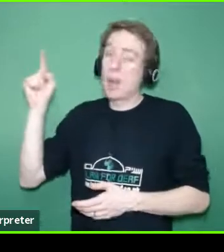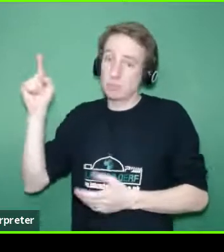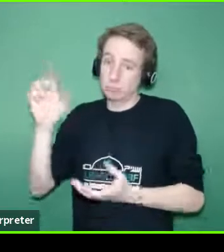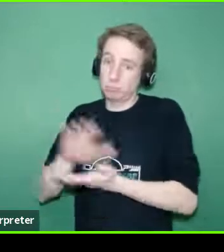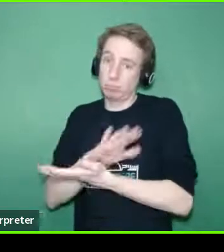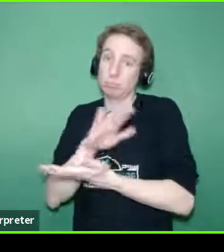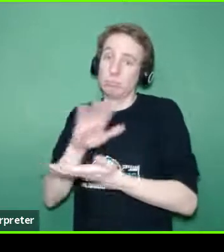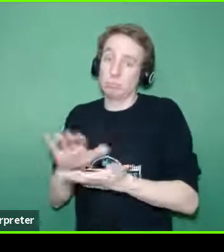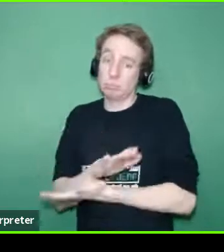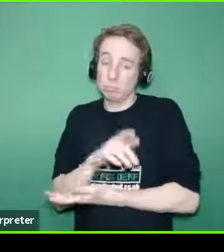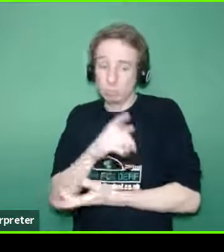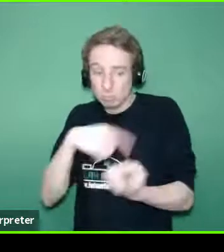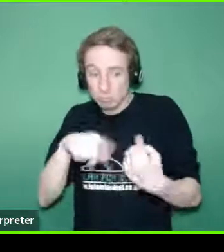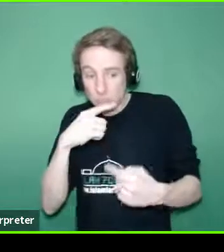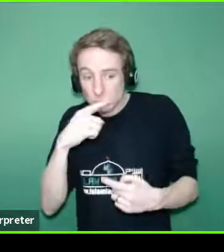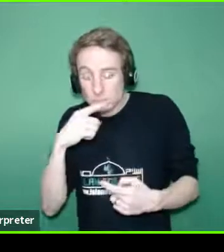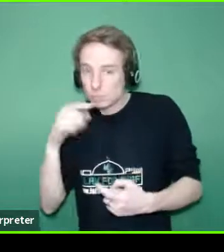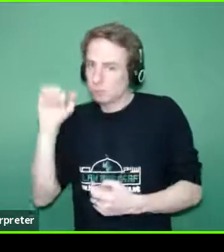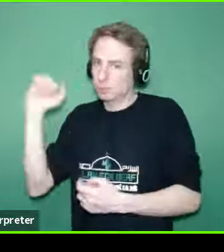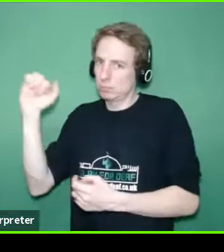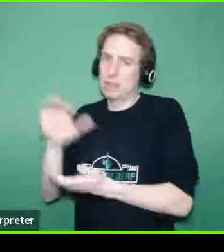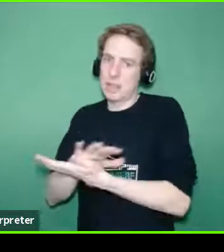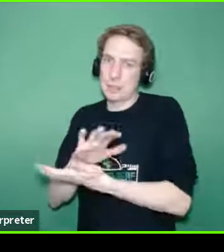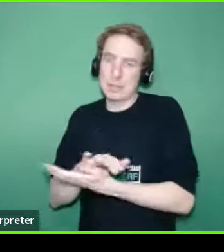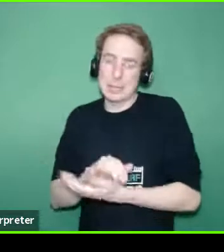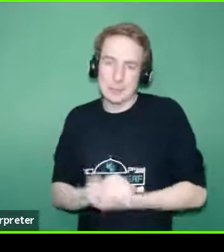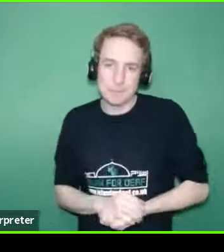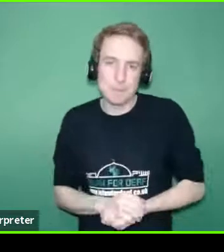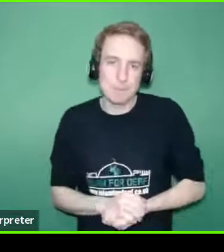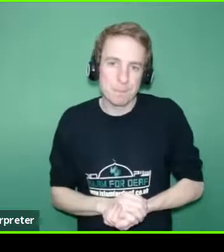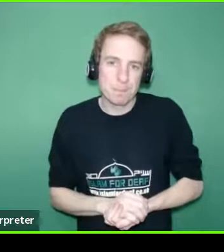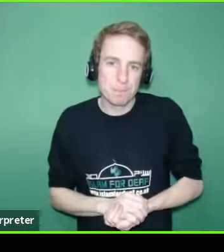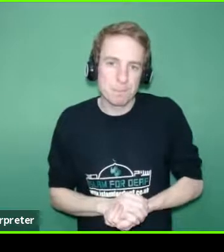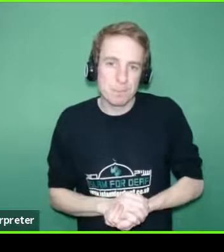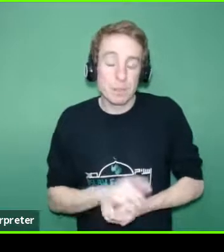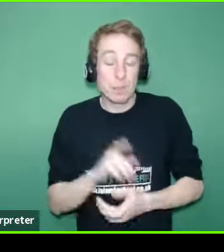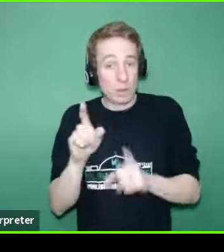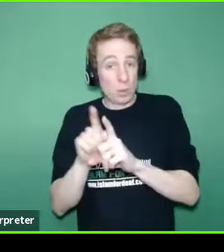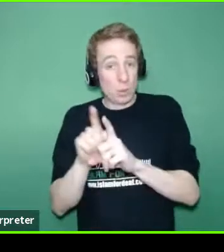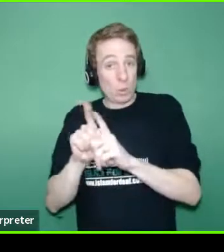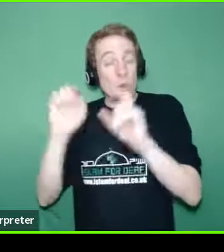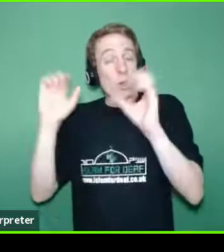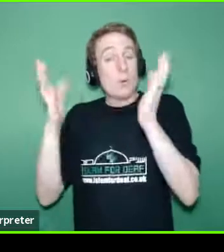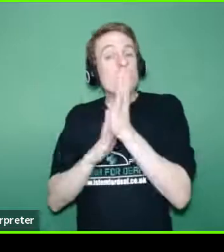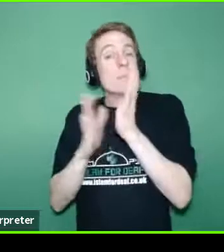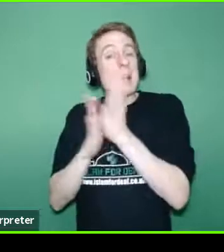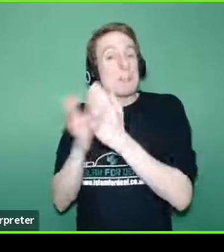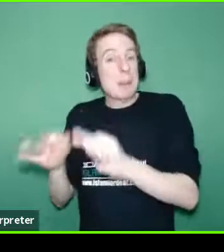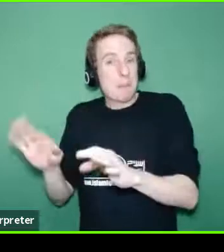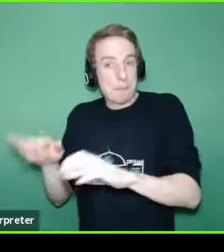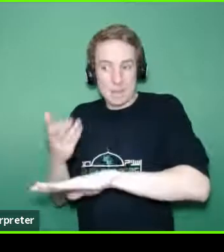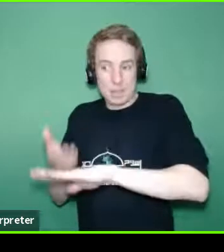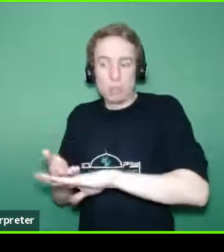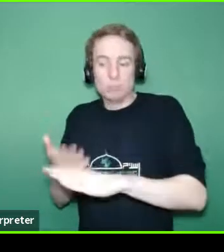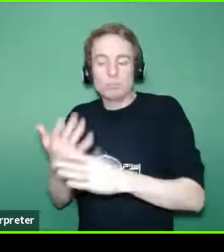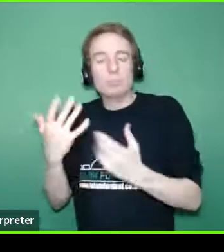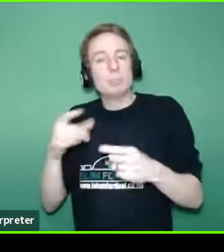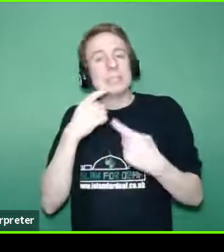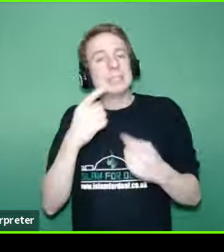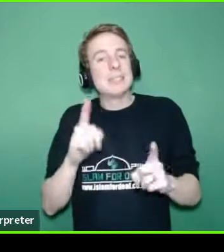to the narration, the Prophet, peace and blessings be upon him, went on to say that the one who fasts